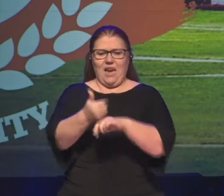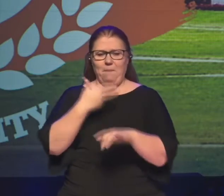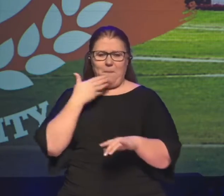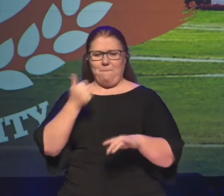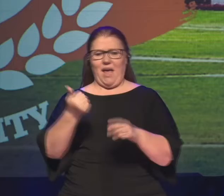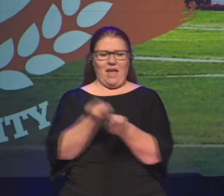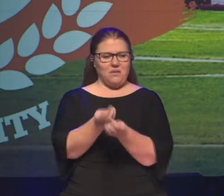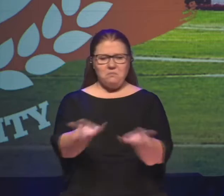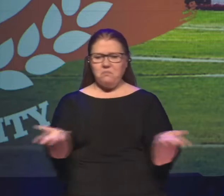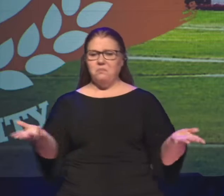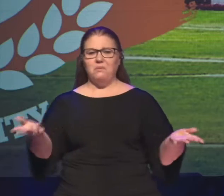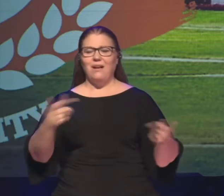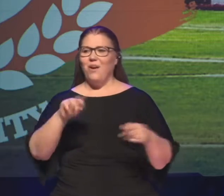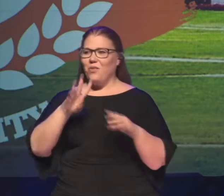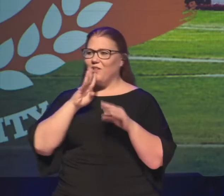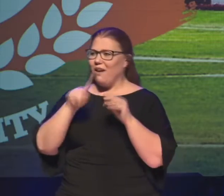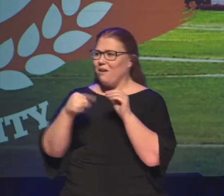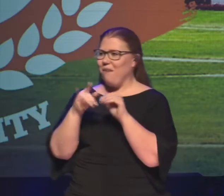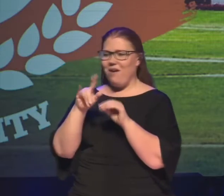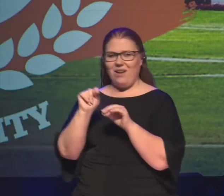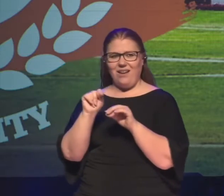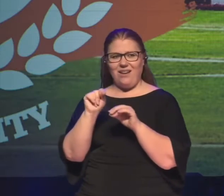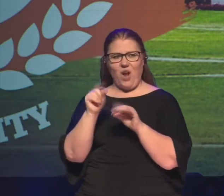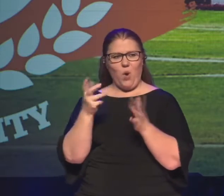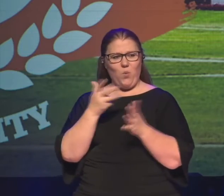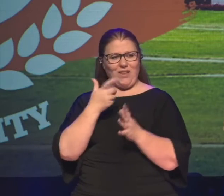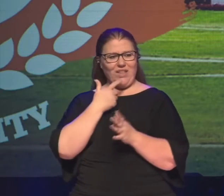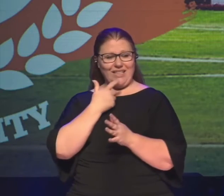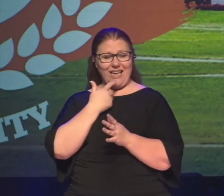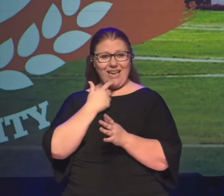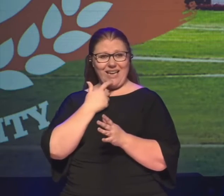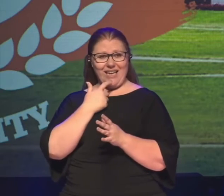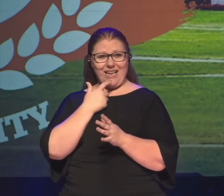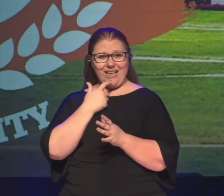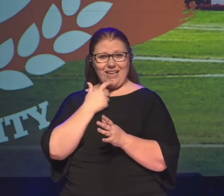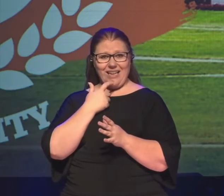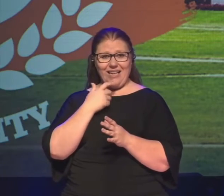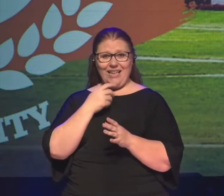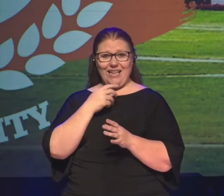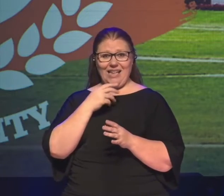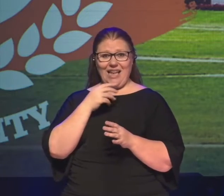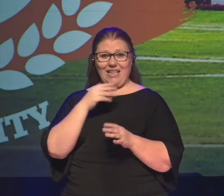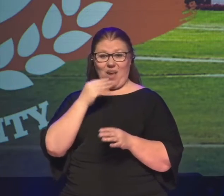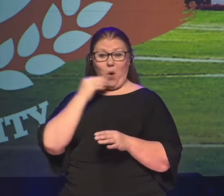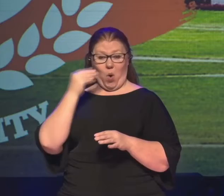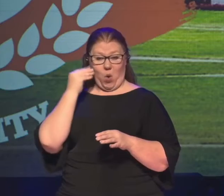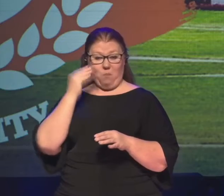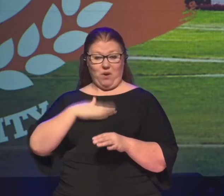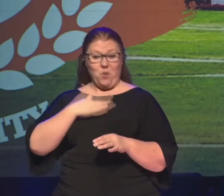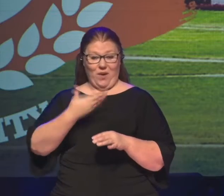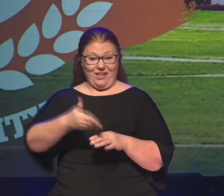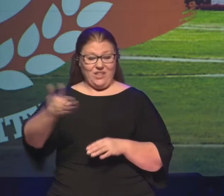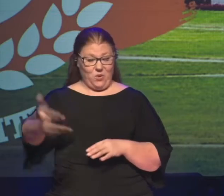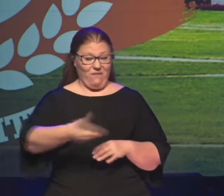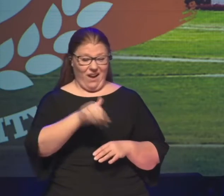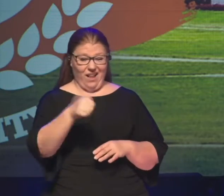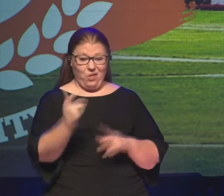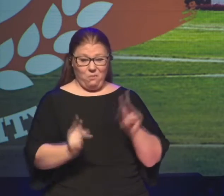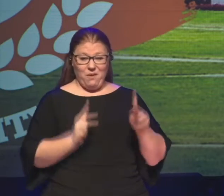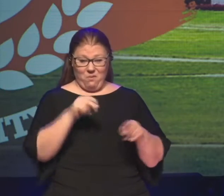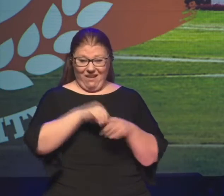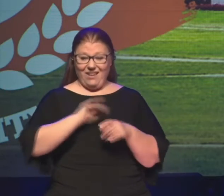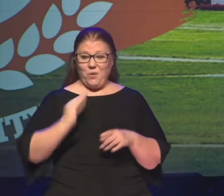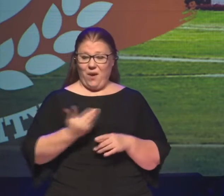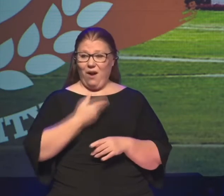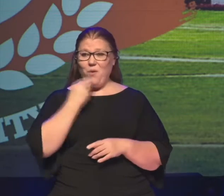they're talking about it, what they're simply saying, she says, is opening the doors of our homes and inviting others in, right? Giving